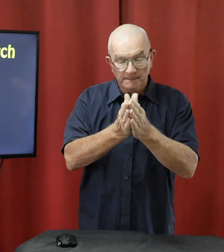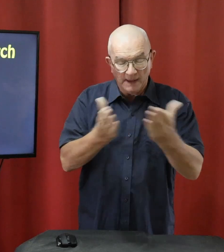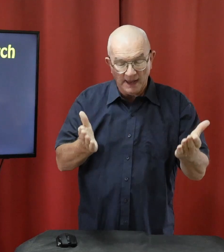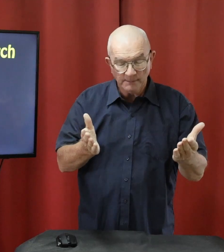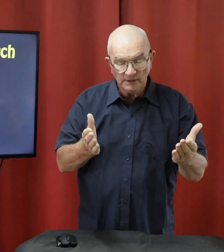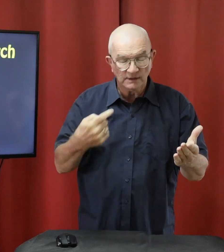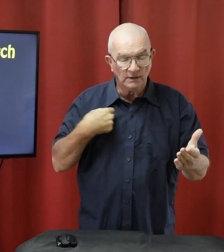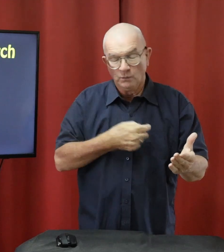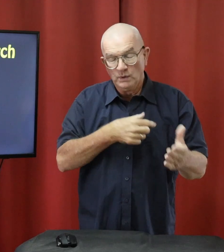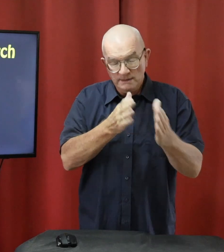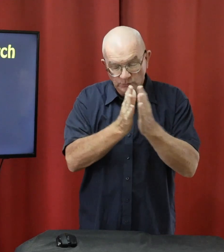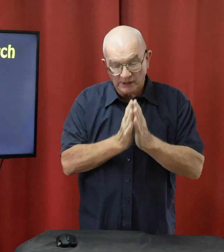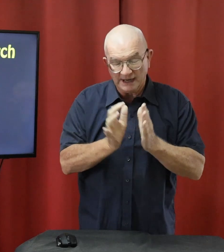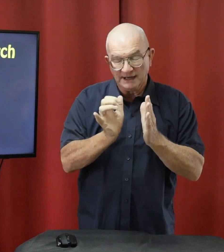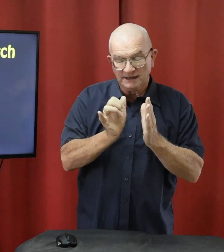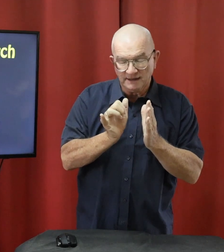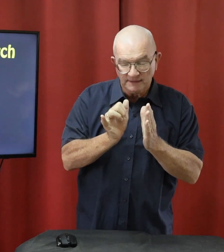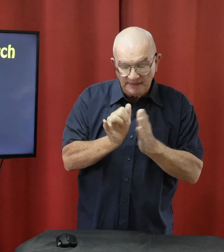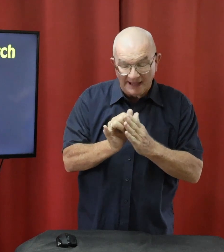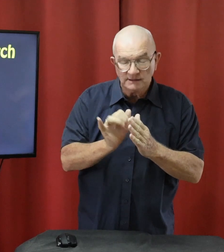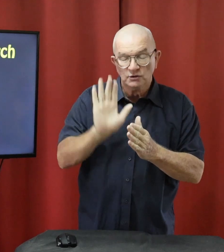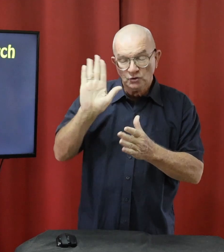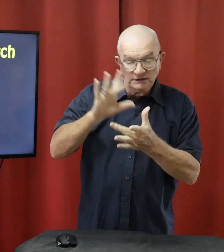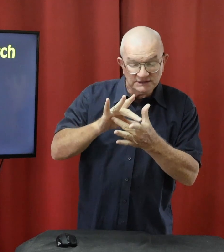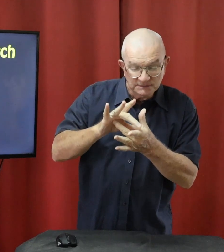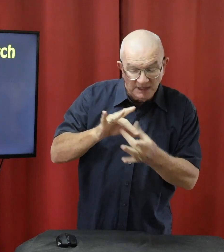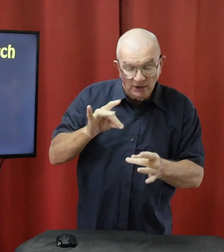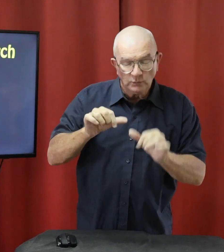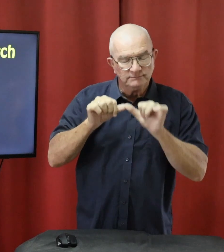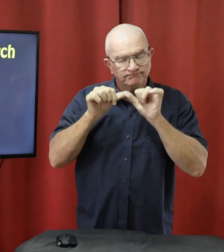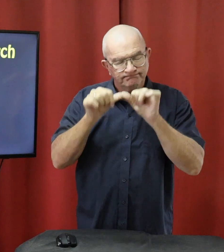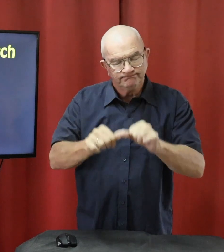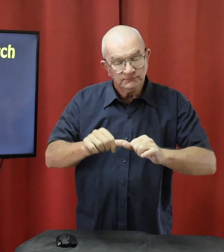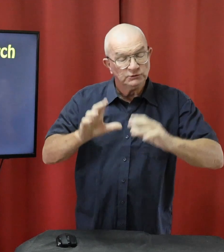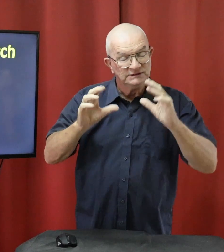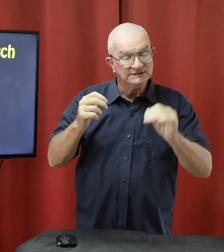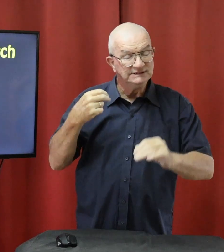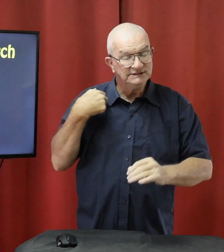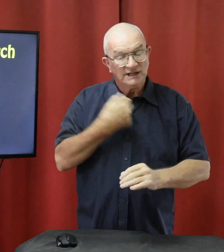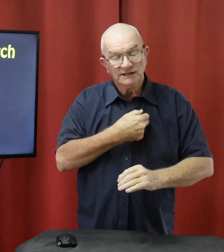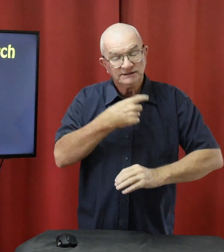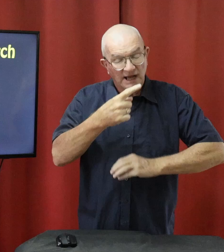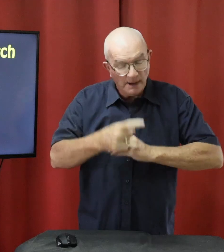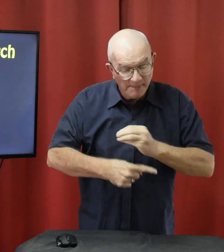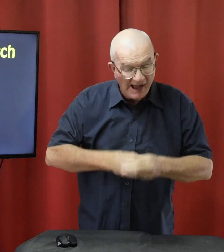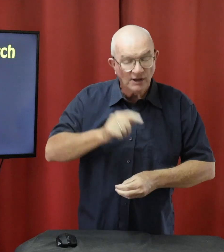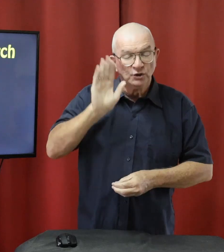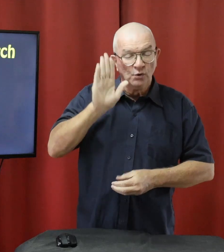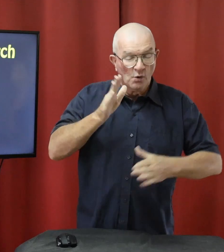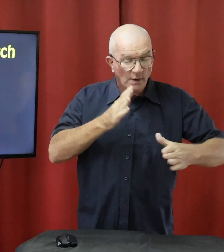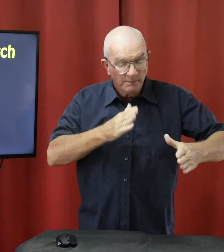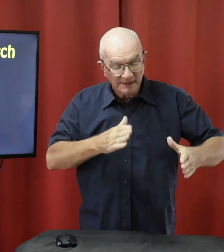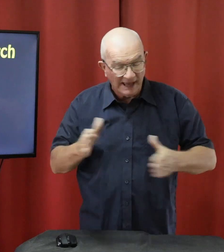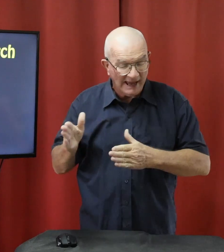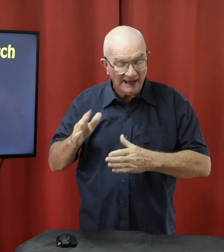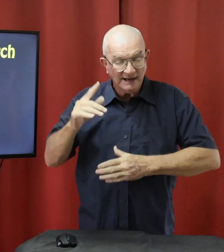Bible. We pray that your Spirit would continue to teach us about your